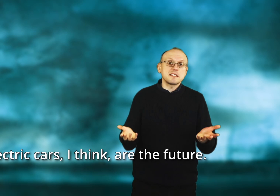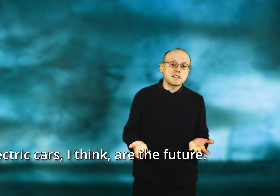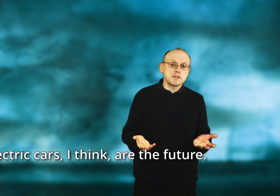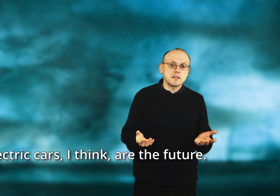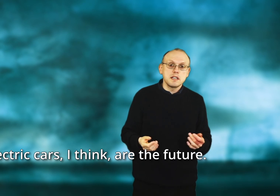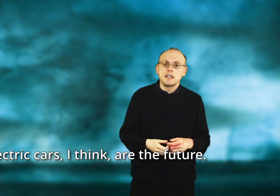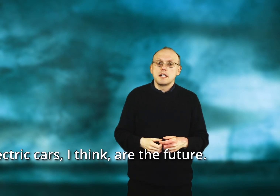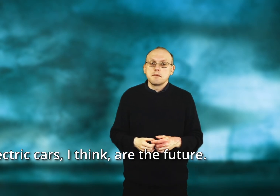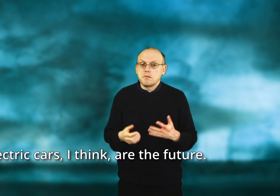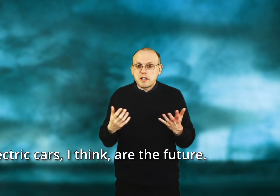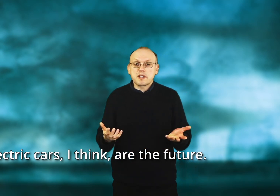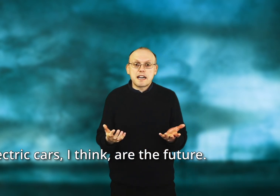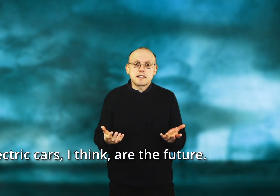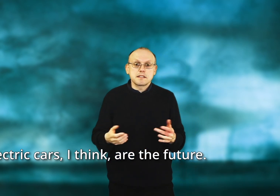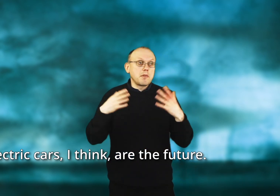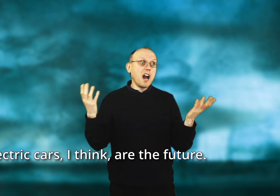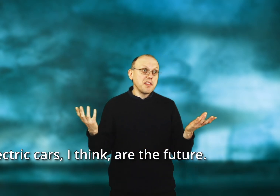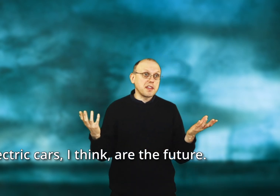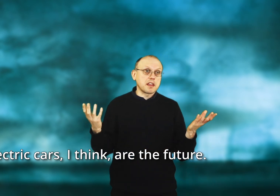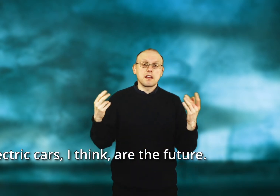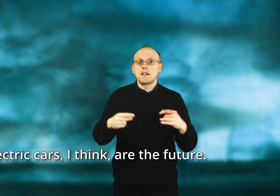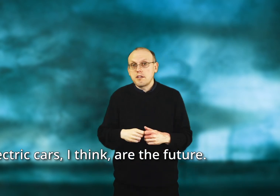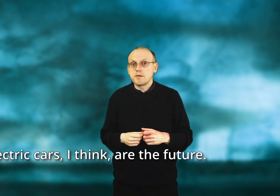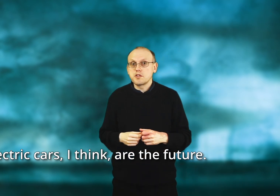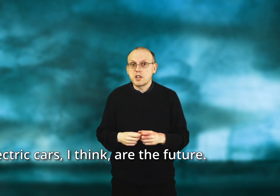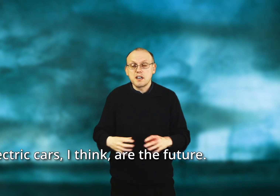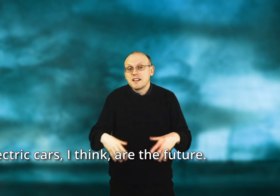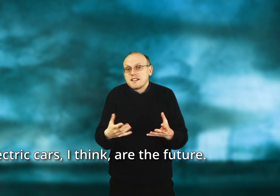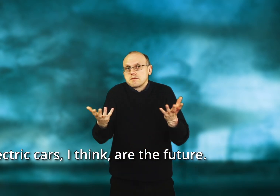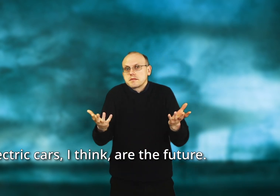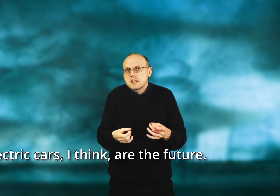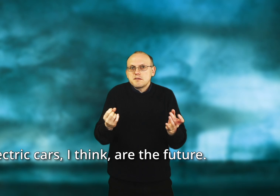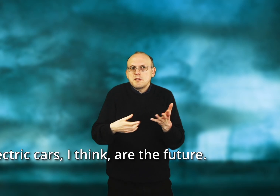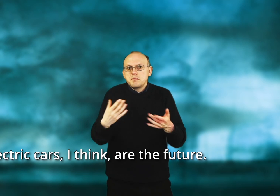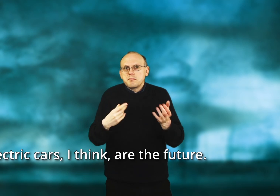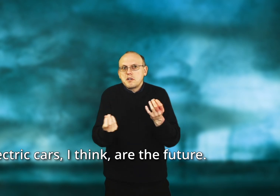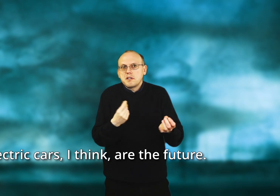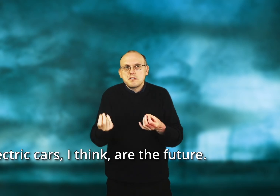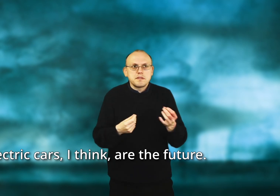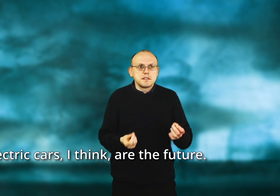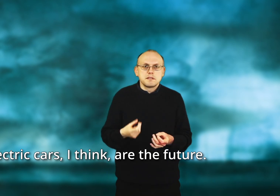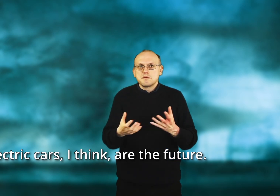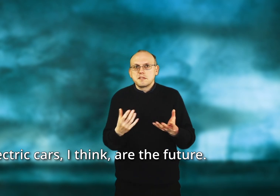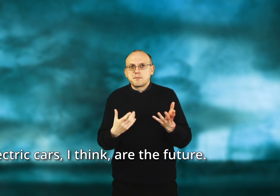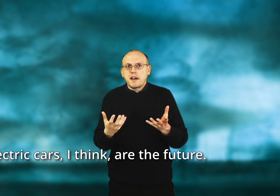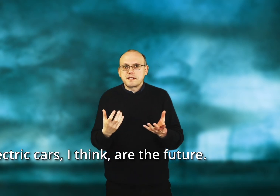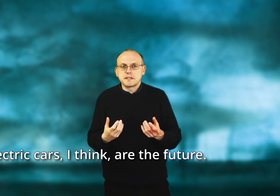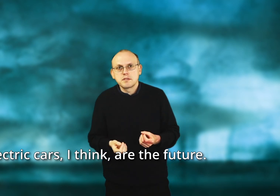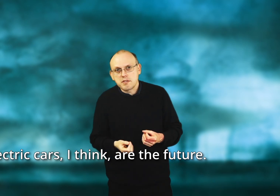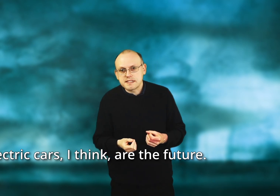own. Electric cars, I think, are the future, gives a bit more of spice to the